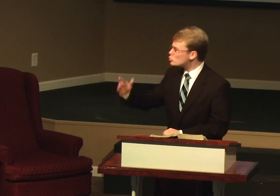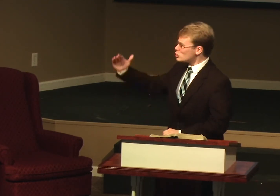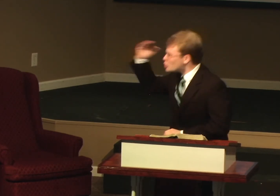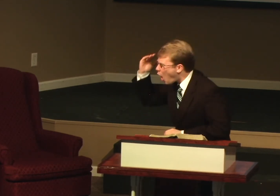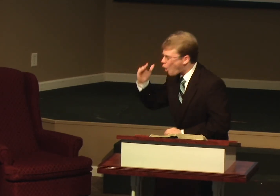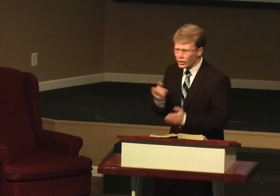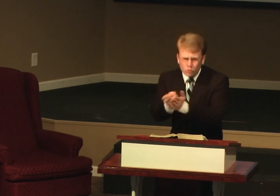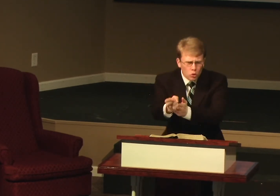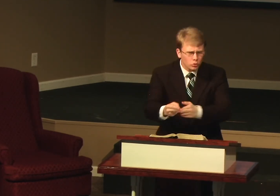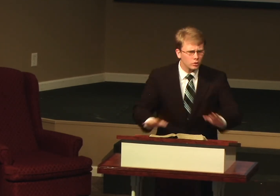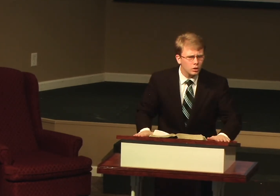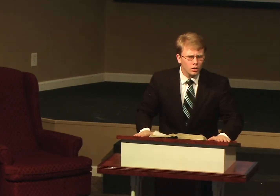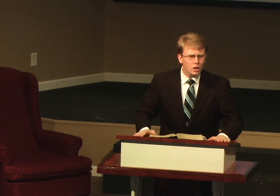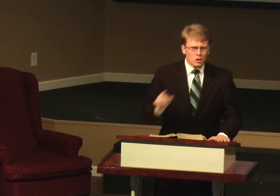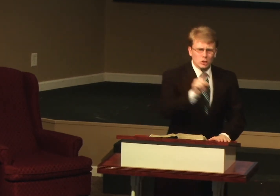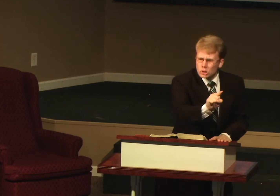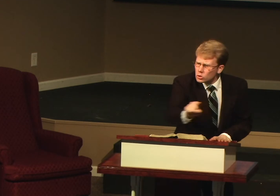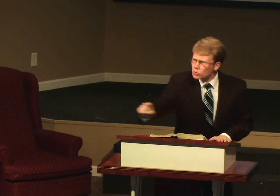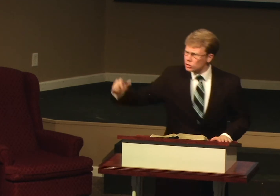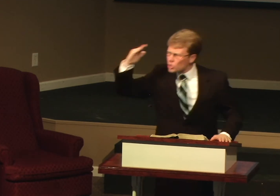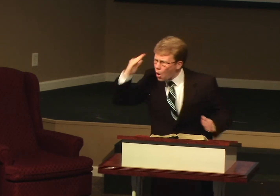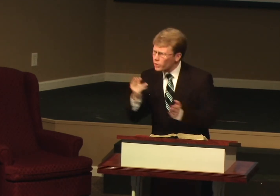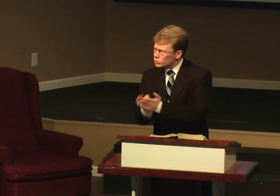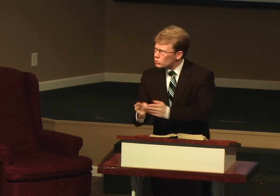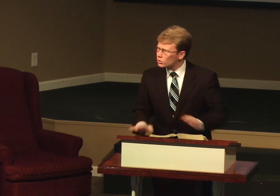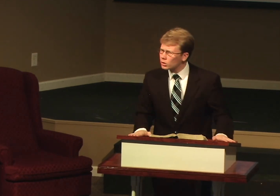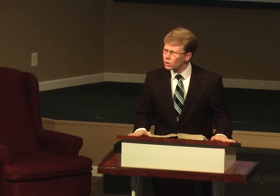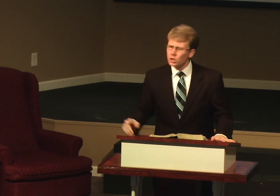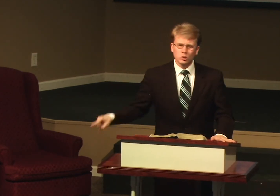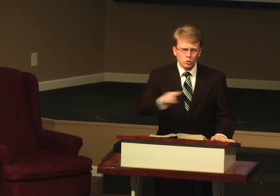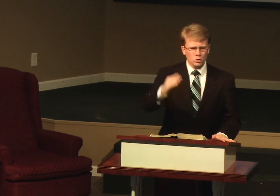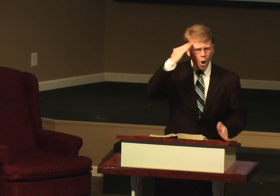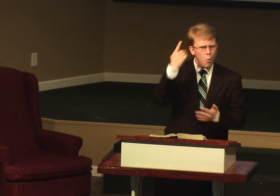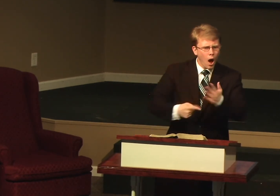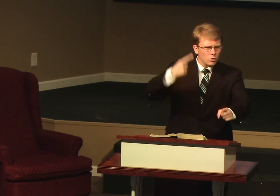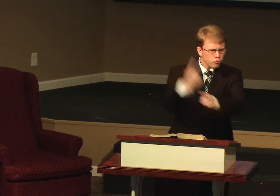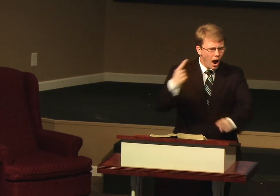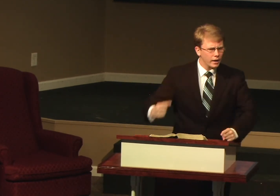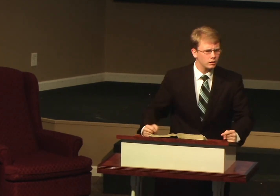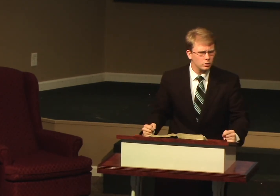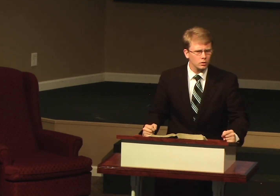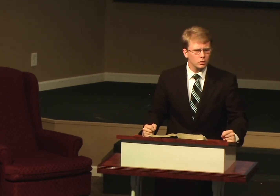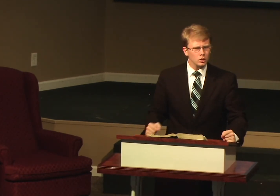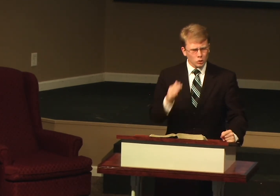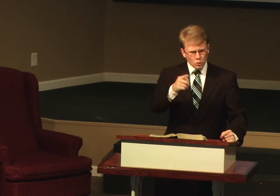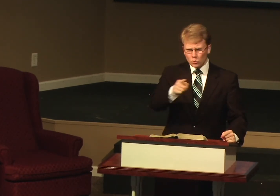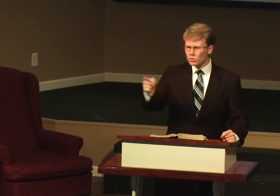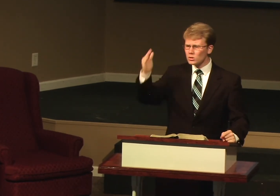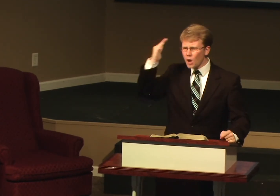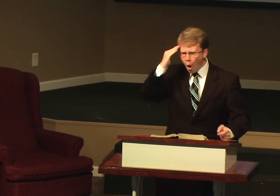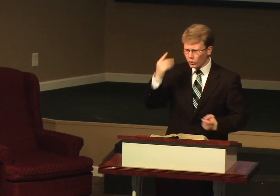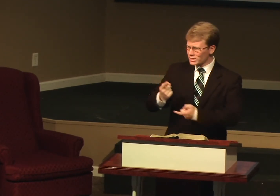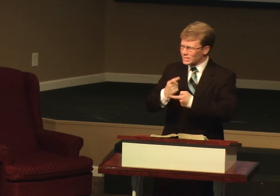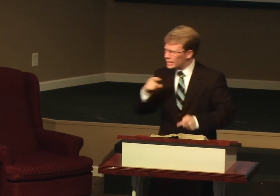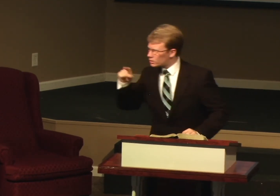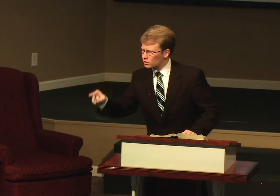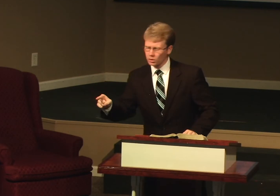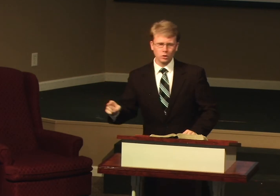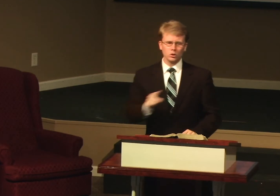And you should be, I mean, you know truth. You say there are women, you knew what was right. You knew